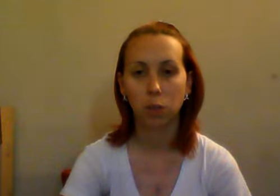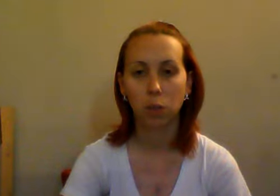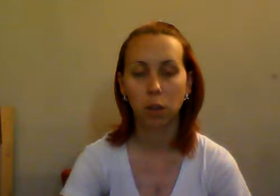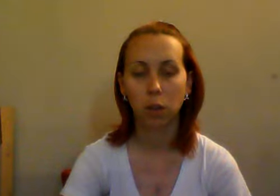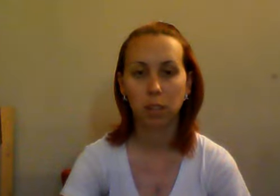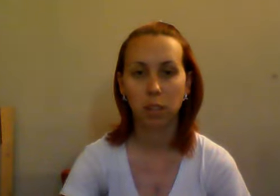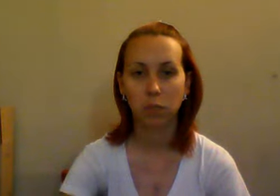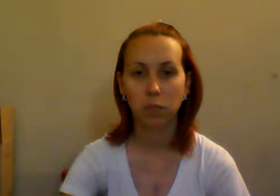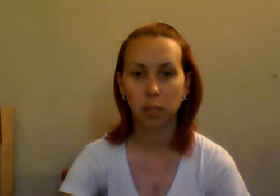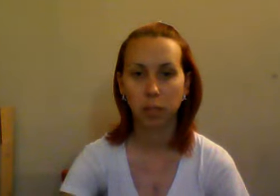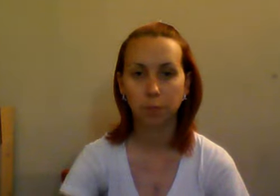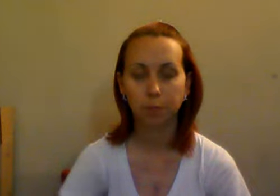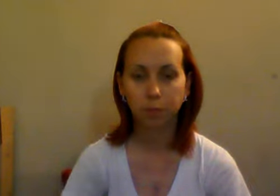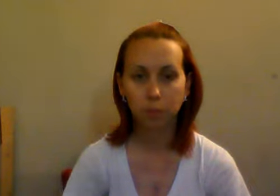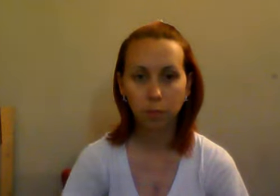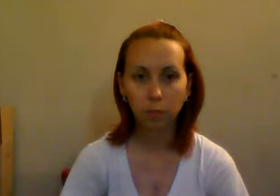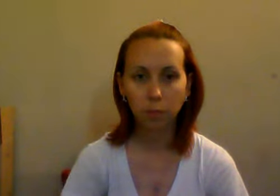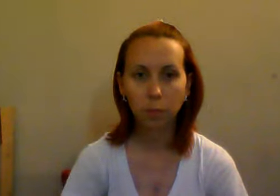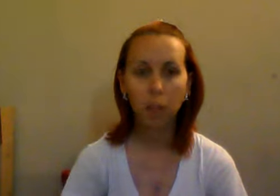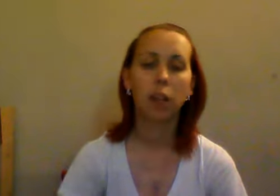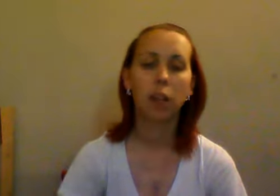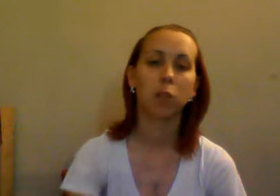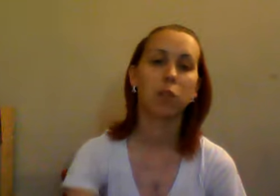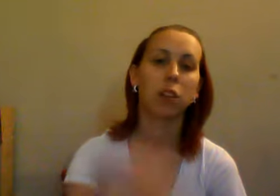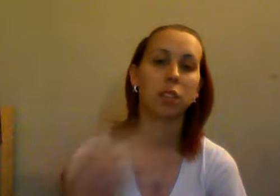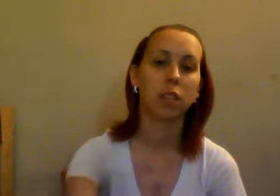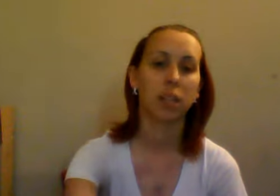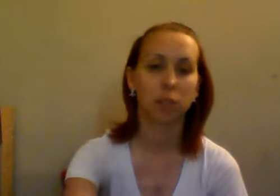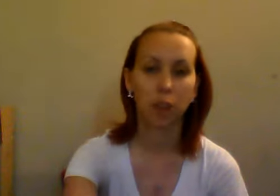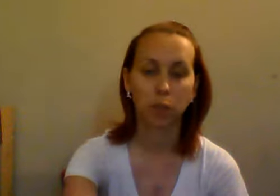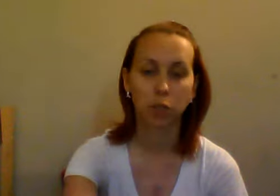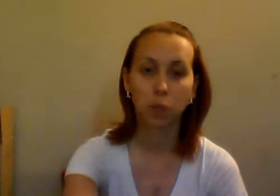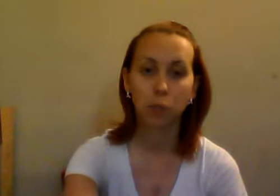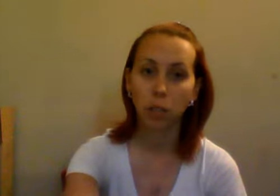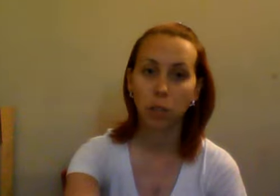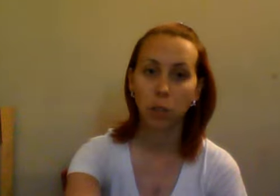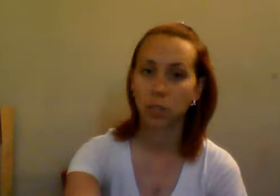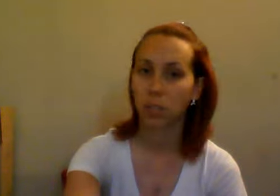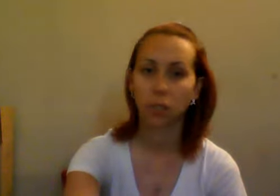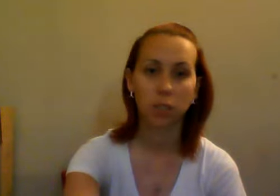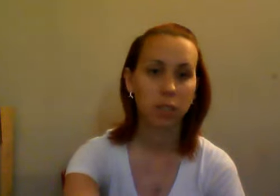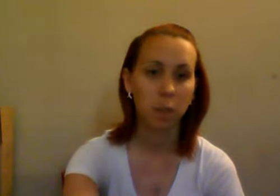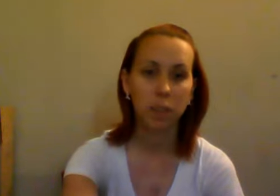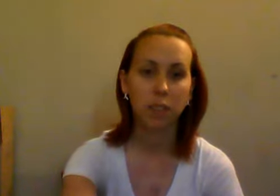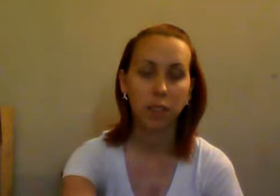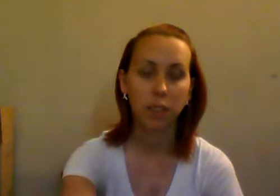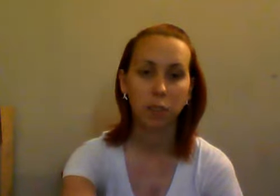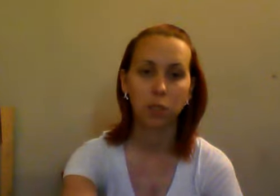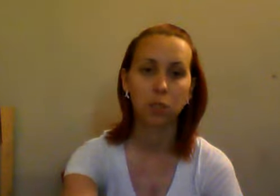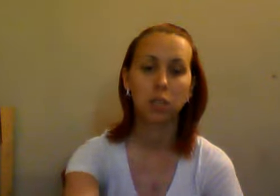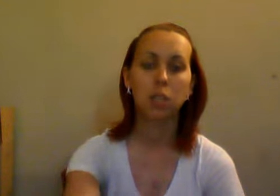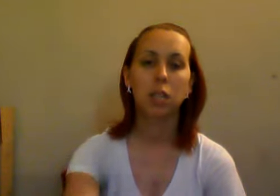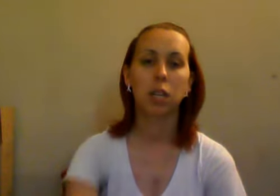what it was that I was spelling, and then I'll move on to the next 5, which are 4-letter words, and I'll do the same exact thing for those.